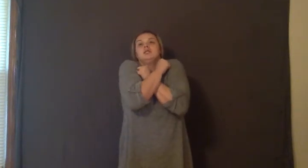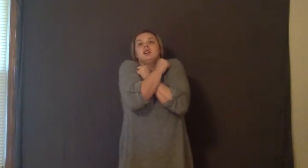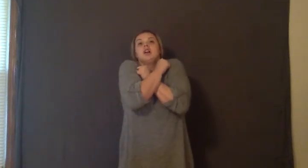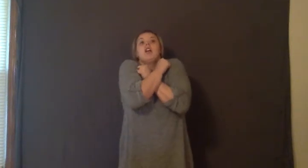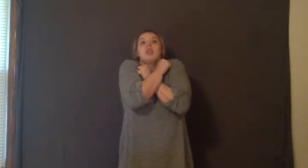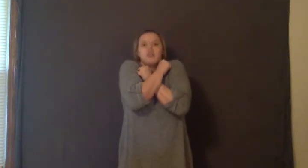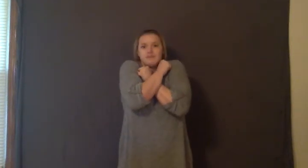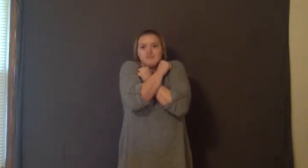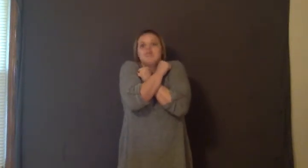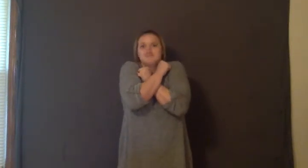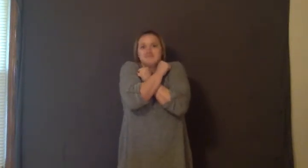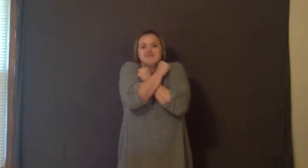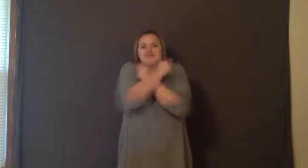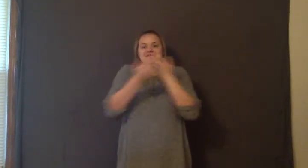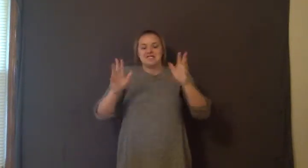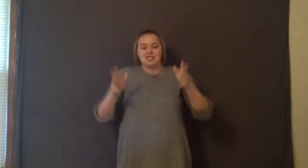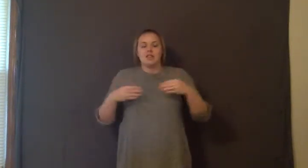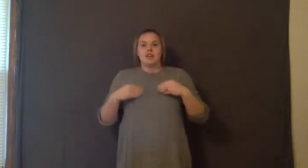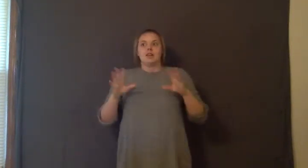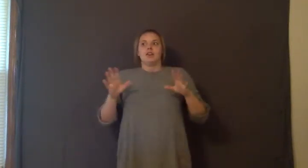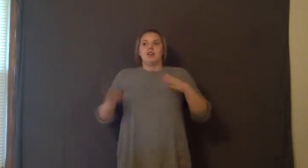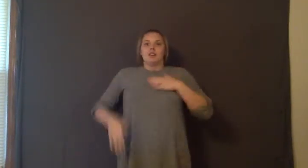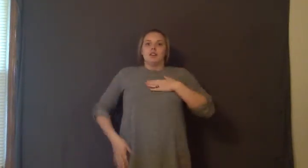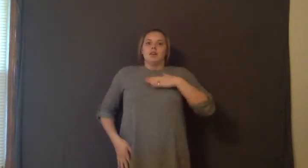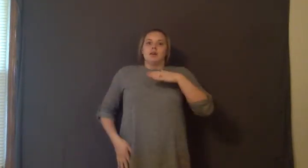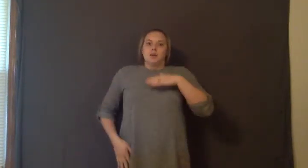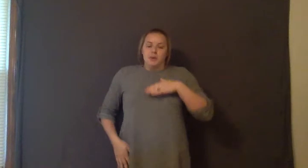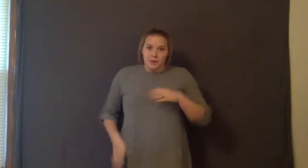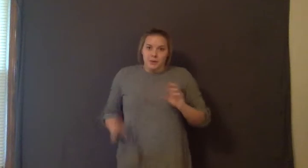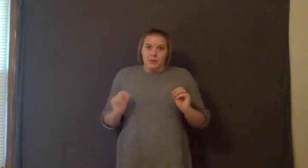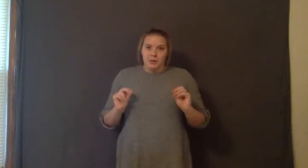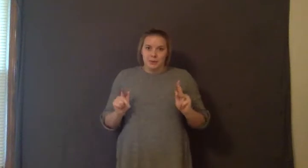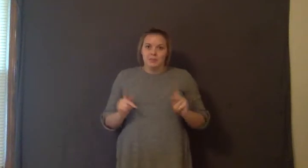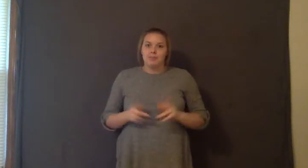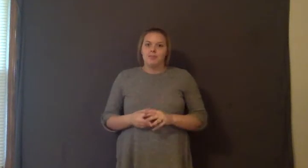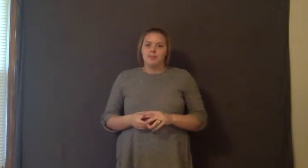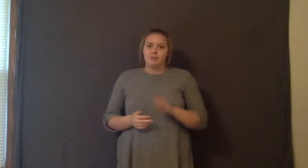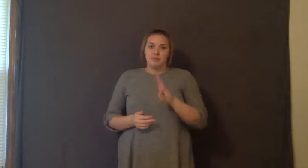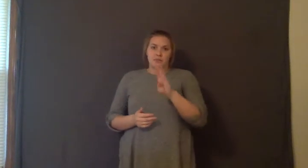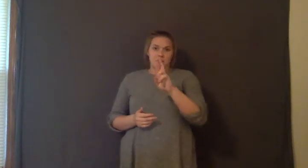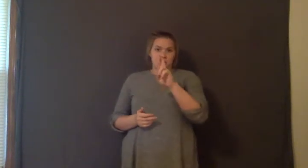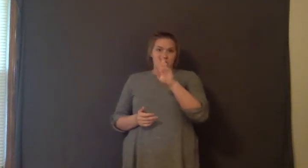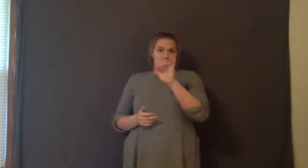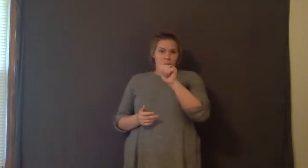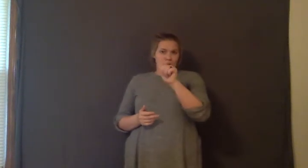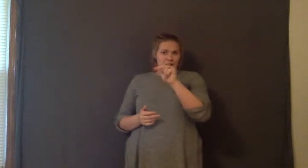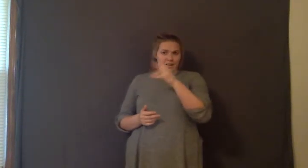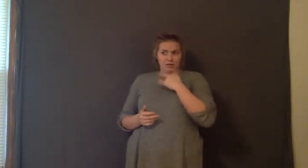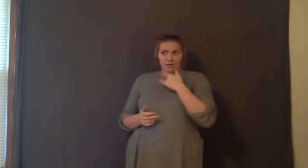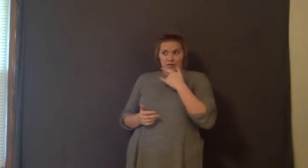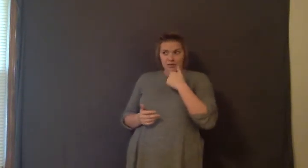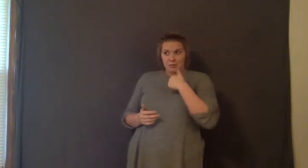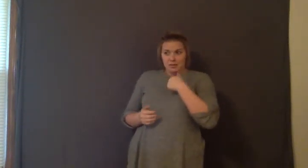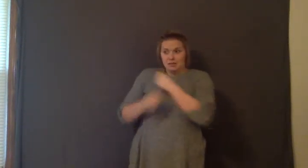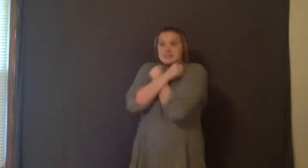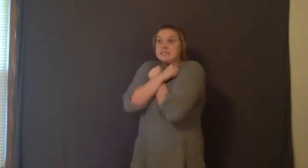go. And an hour or two later, if I saw her, she'd come over to me and she'd say, "Brian, do you still feel me hugging you?" And if I said no, she'd assault